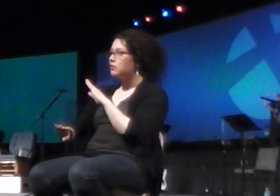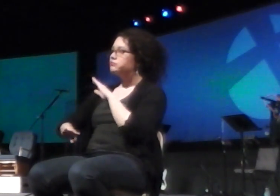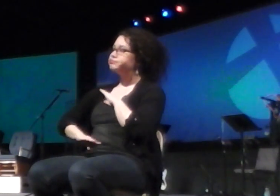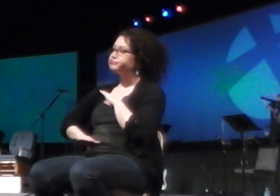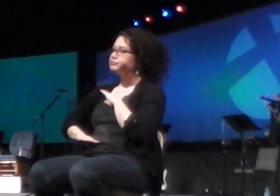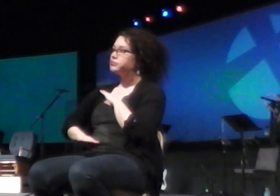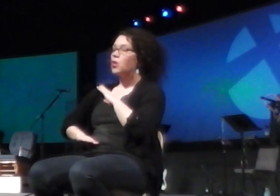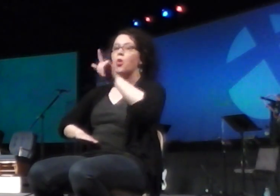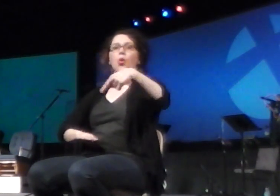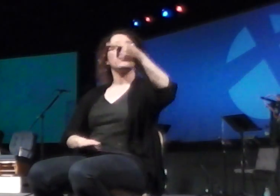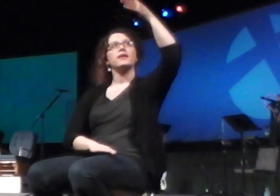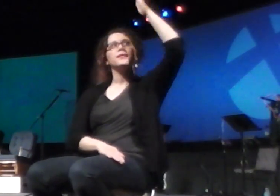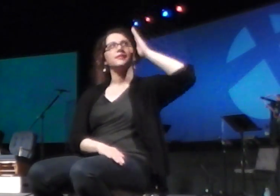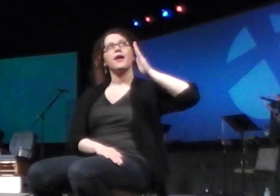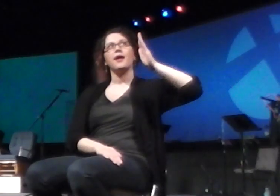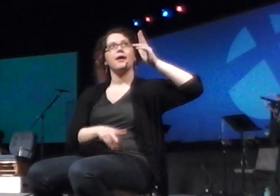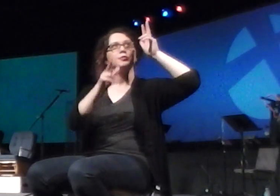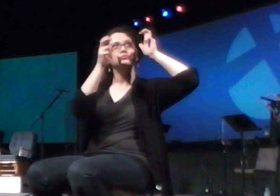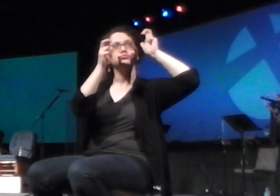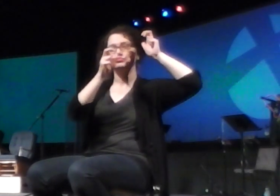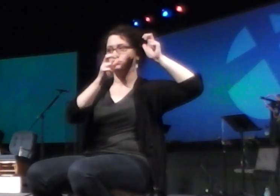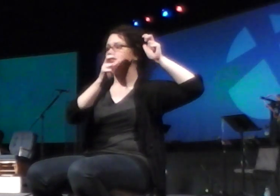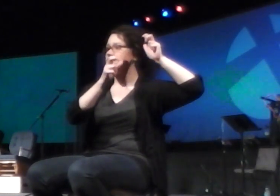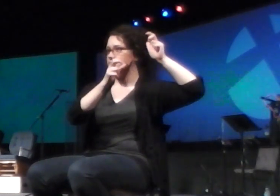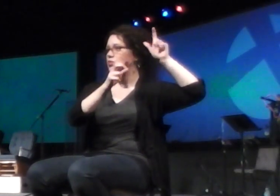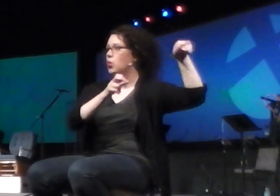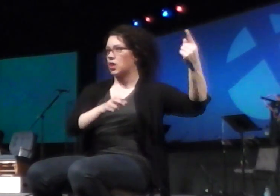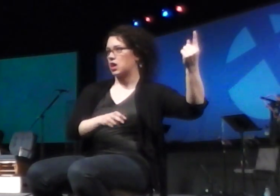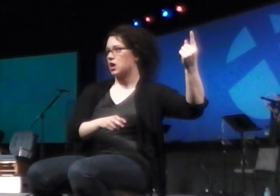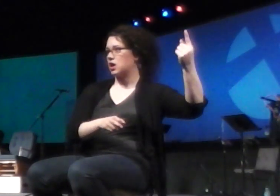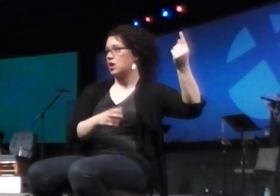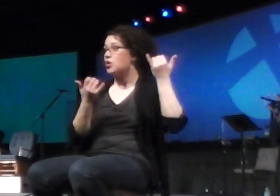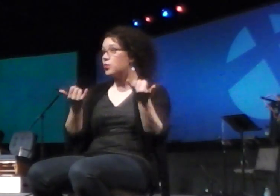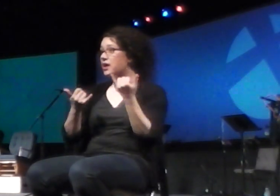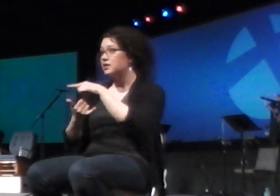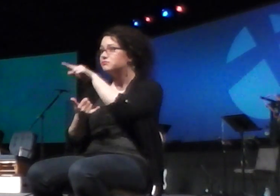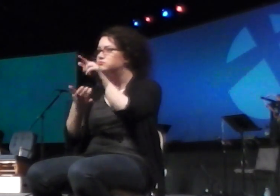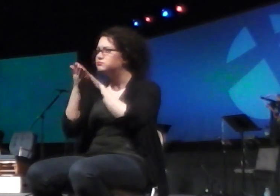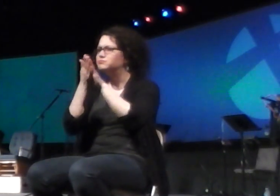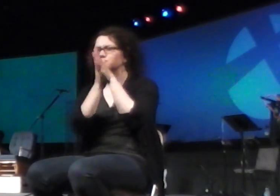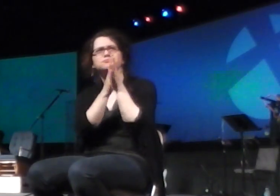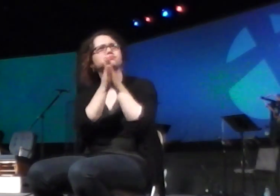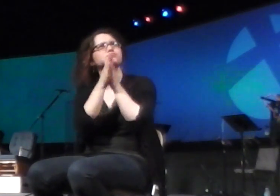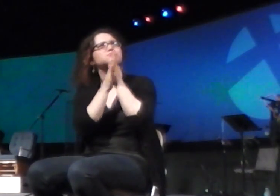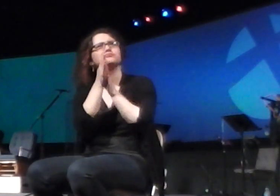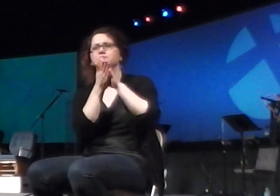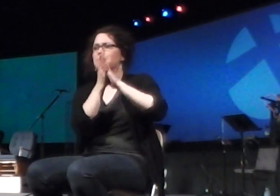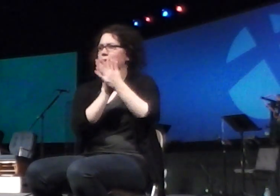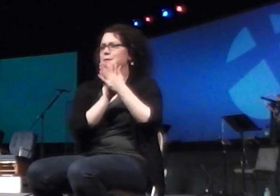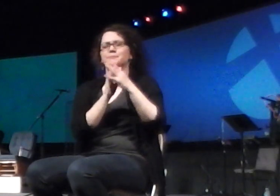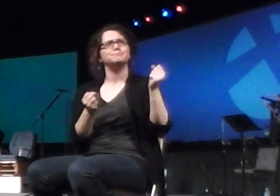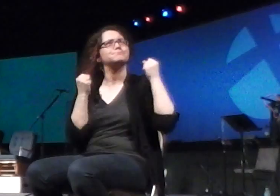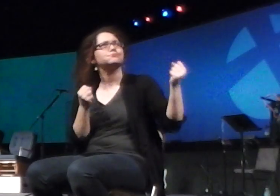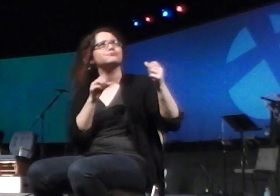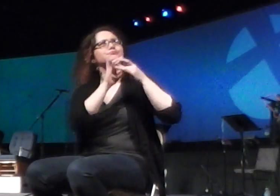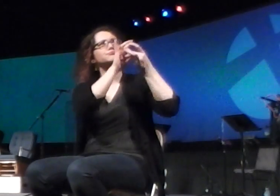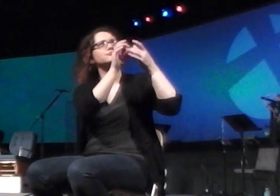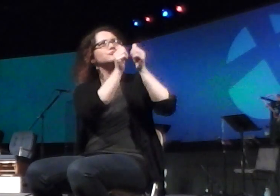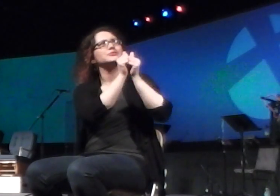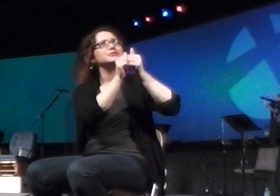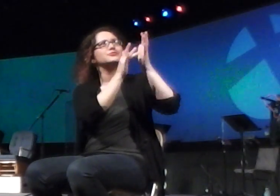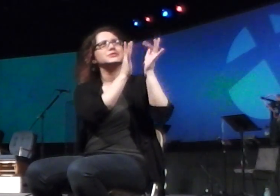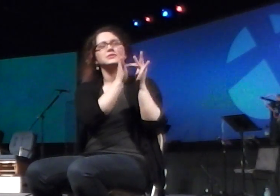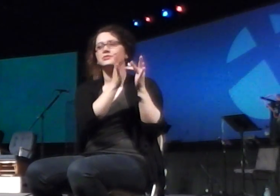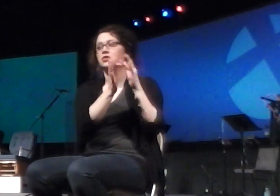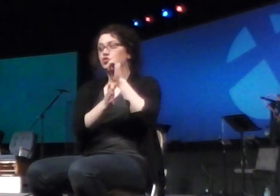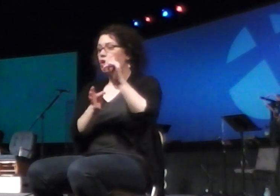in your life. Okay? You can be radical for Jesus right now. You don't have to wait till you're 40. You can do